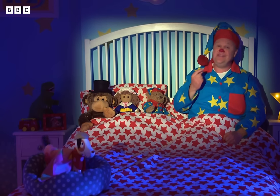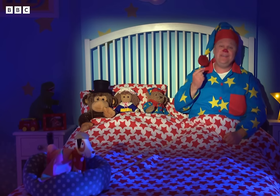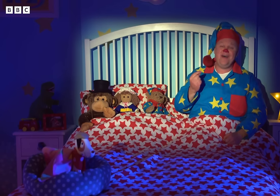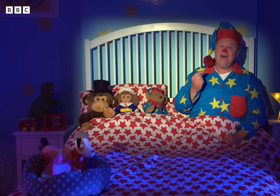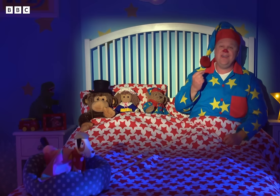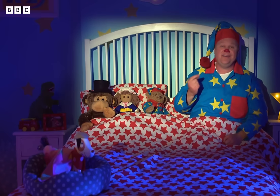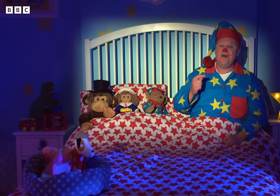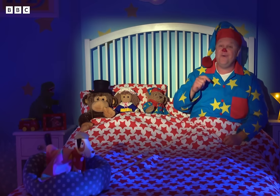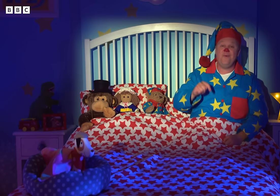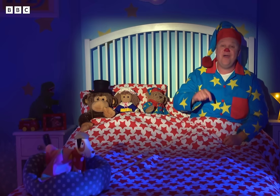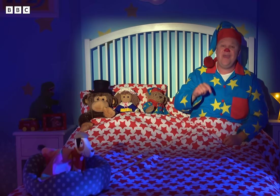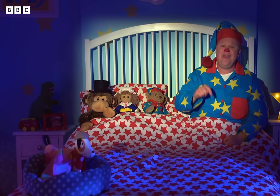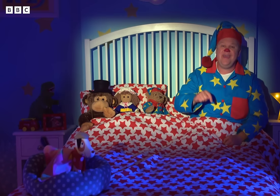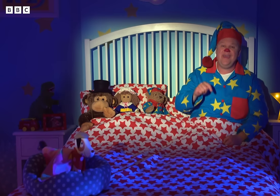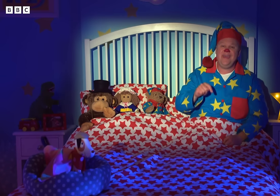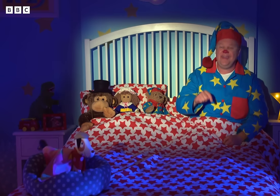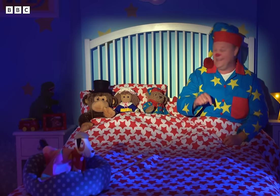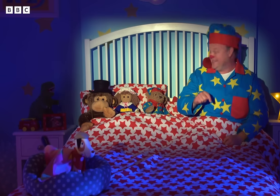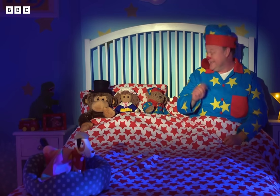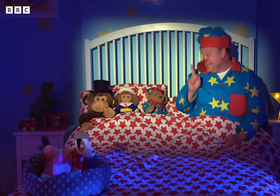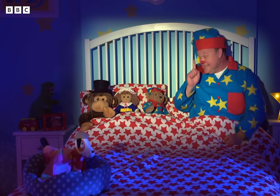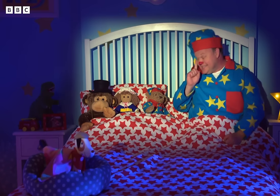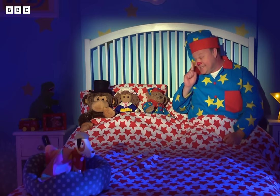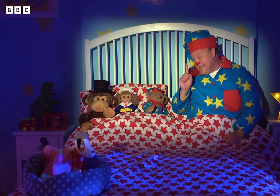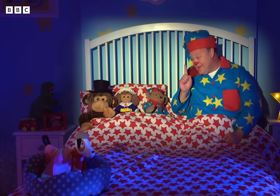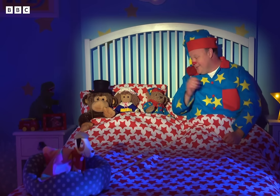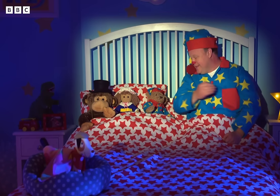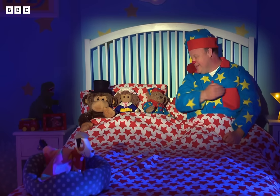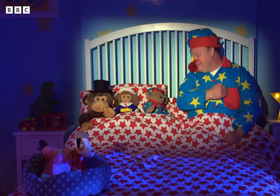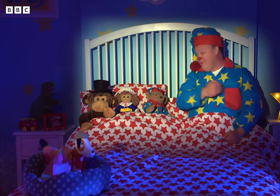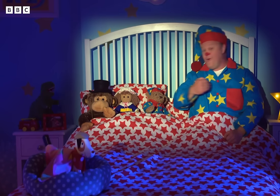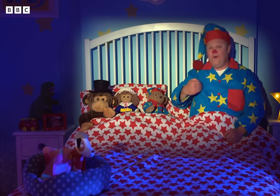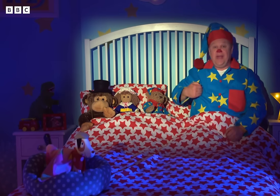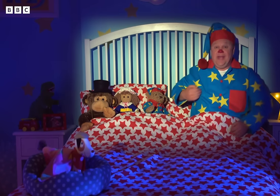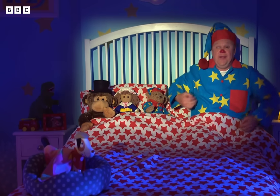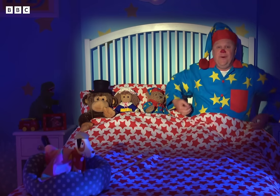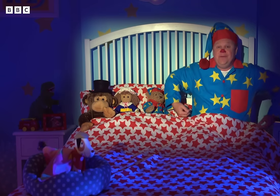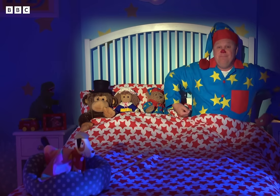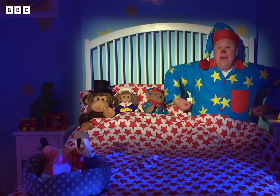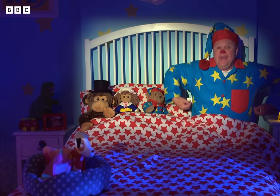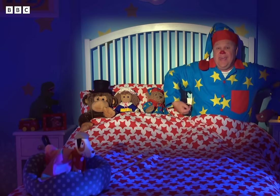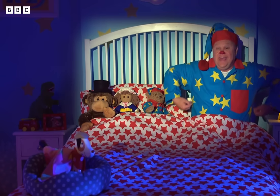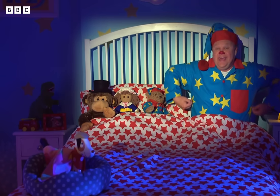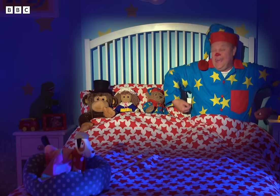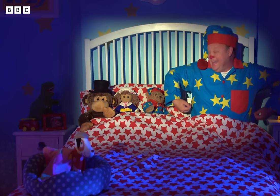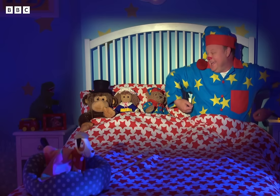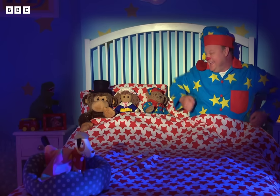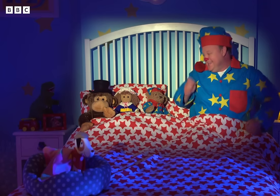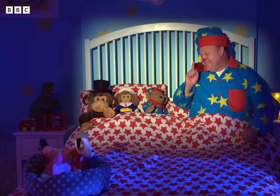a night away. See you in the morning, Lord Monkey.